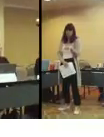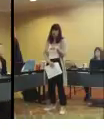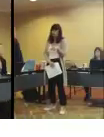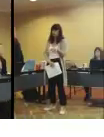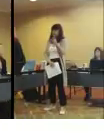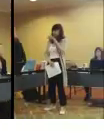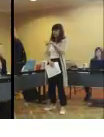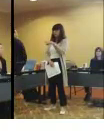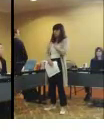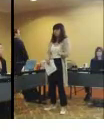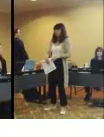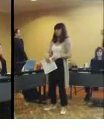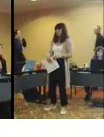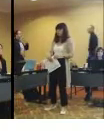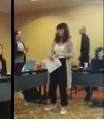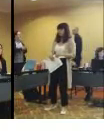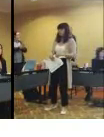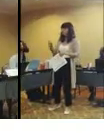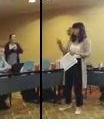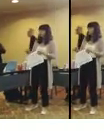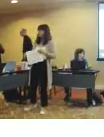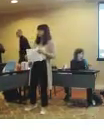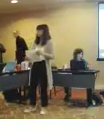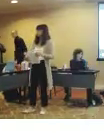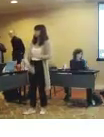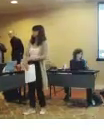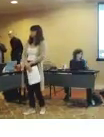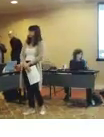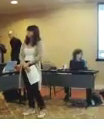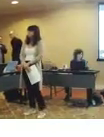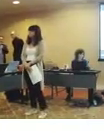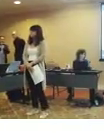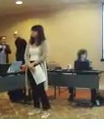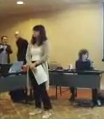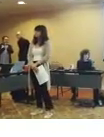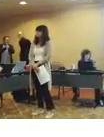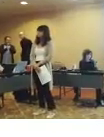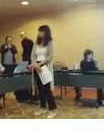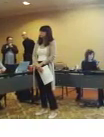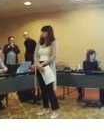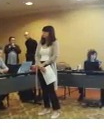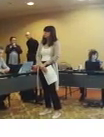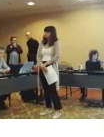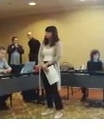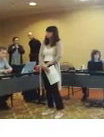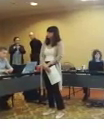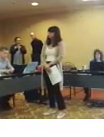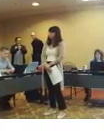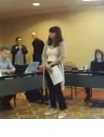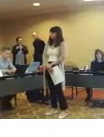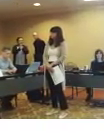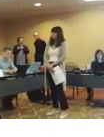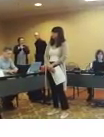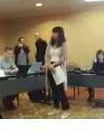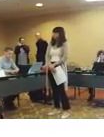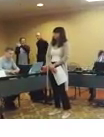including substance use disorder, and Tisha answered affirmative. Kashi? I have the same question about pediatrics, are peds beds in the scope